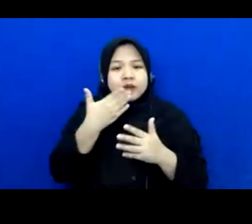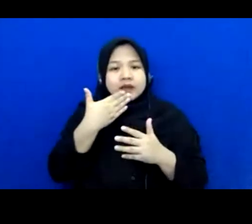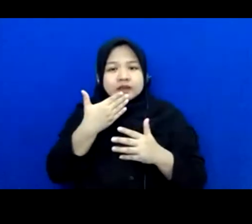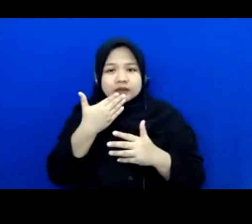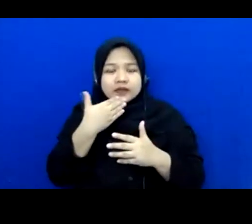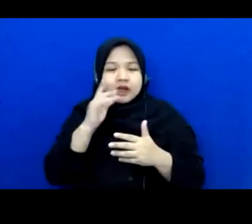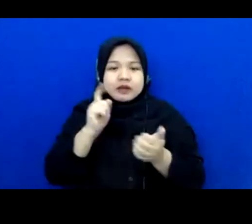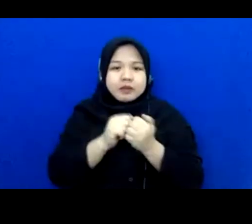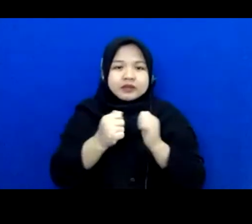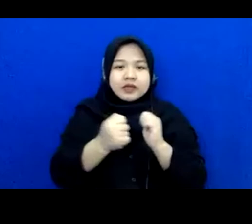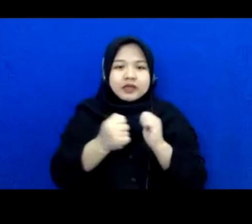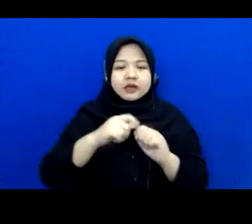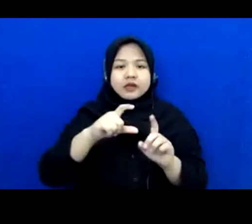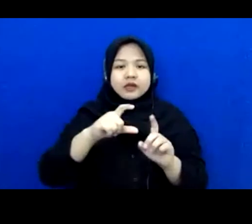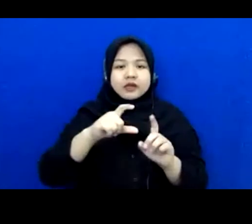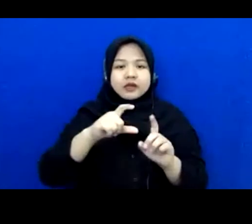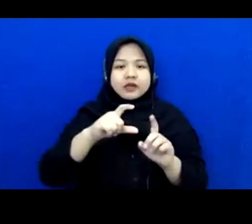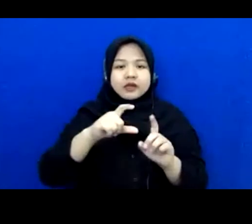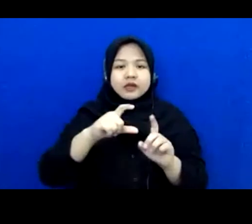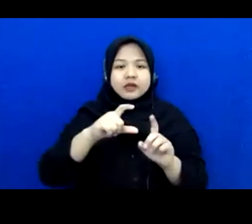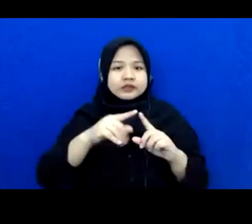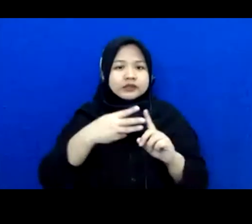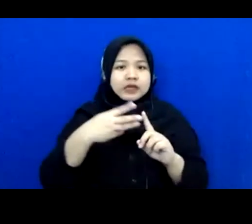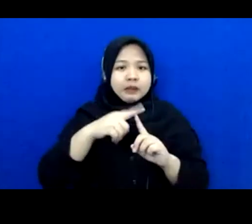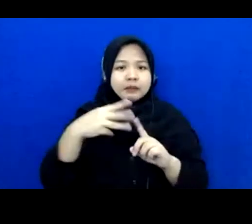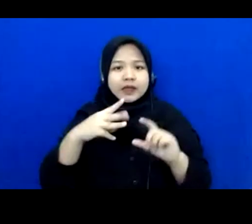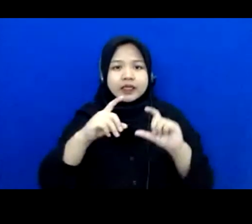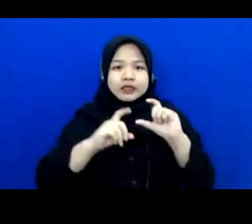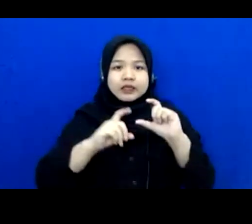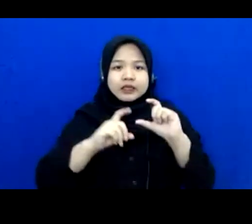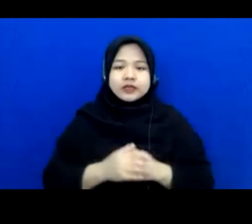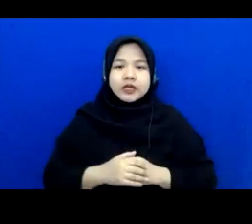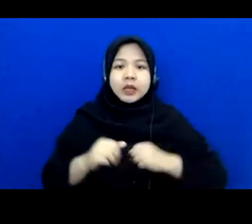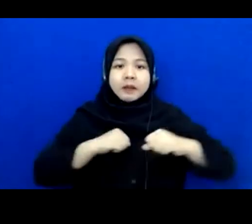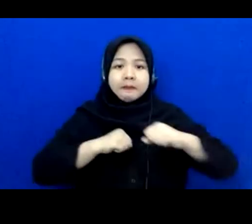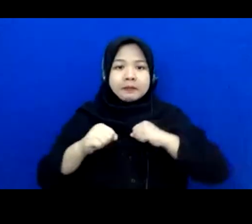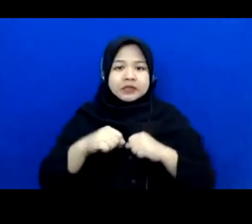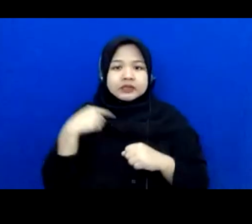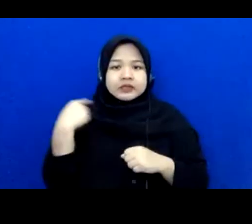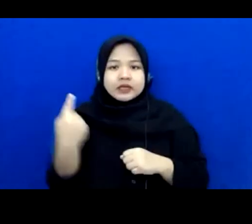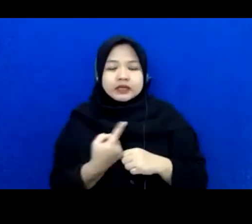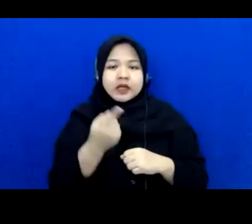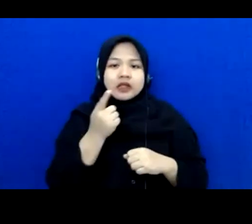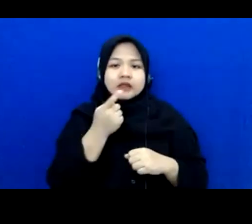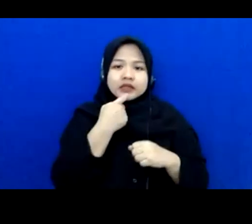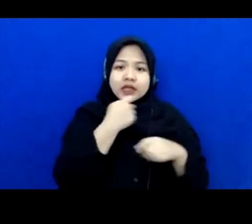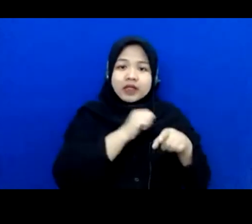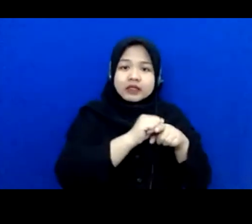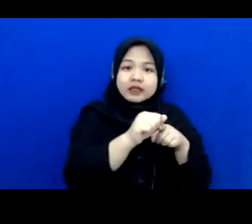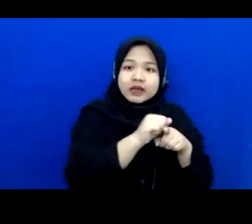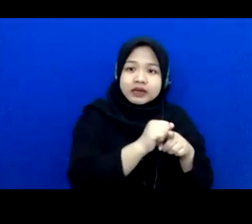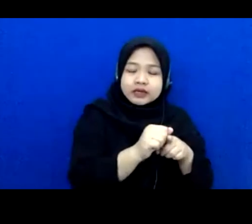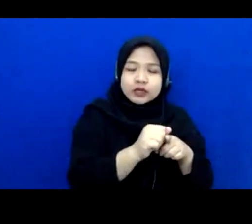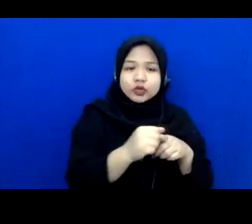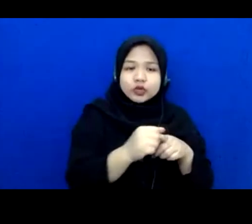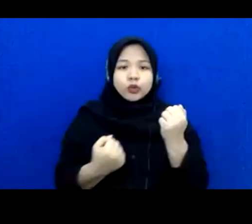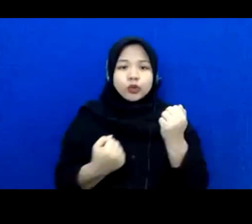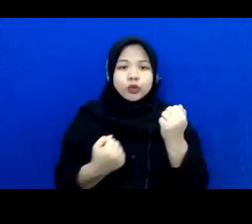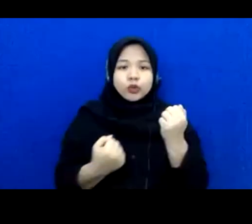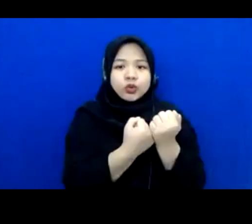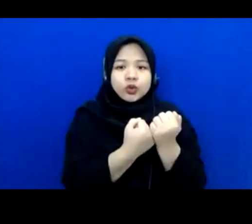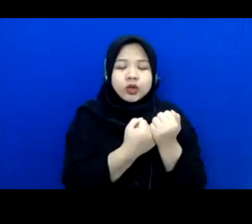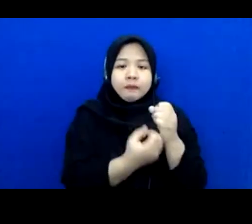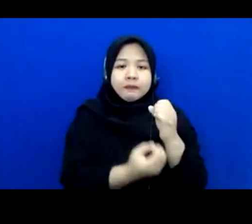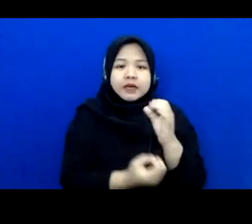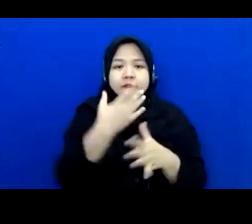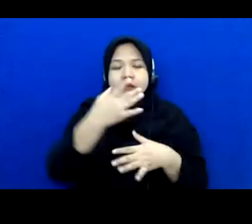issue. The second part of our mission is around training. So we also support the professional